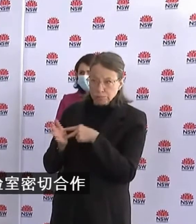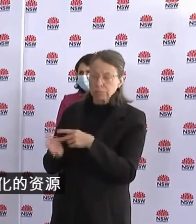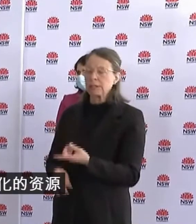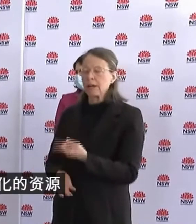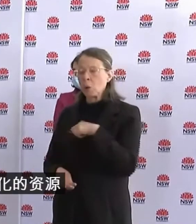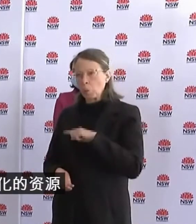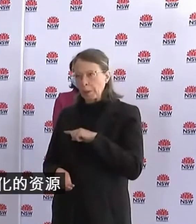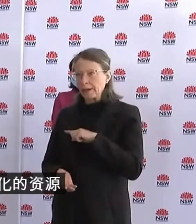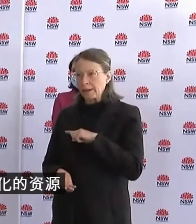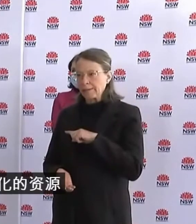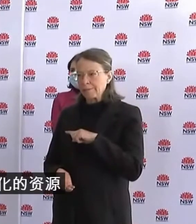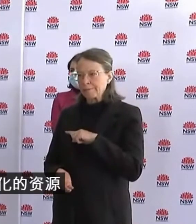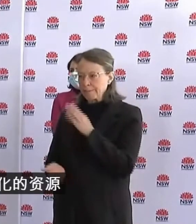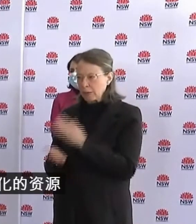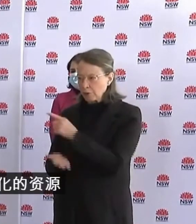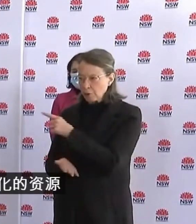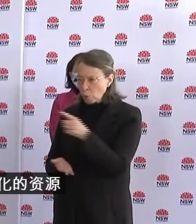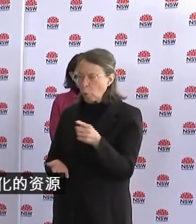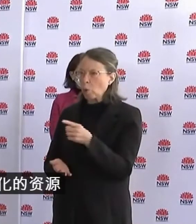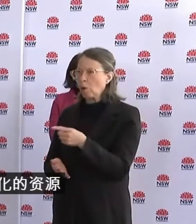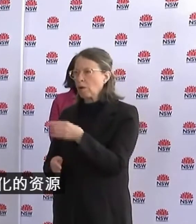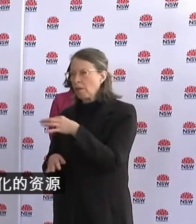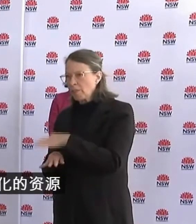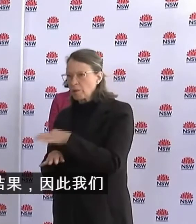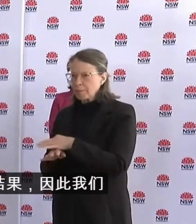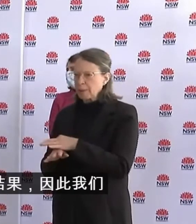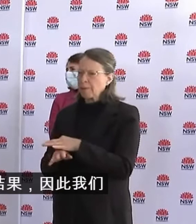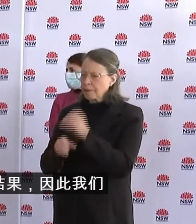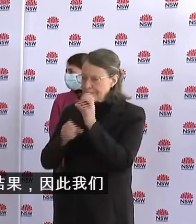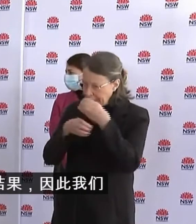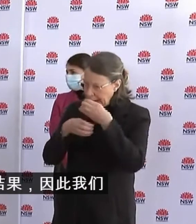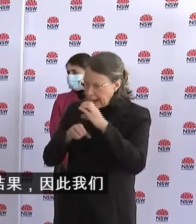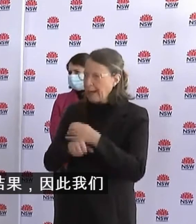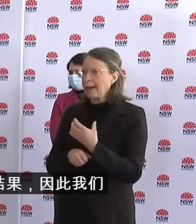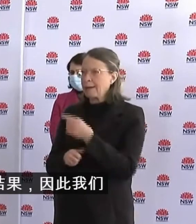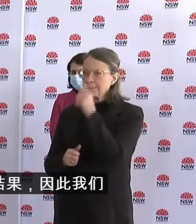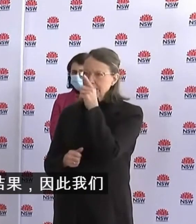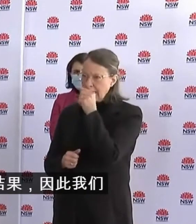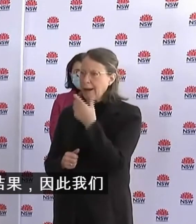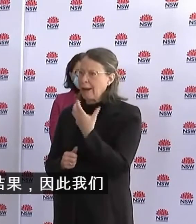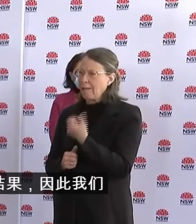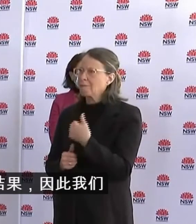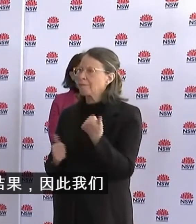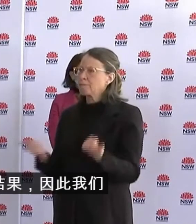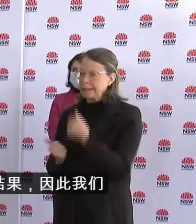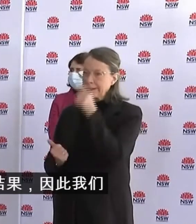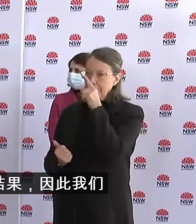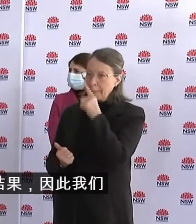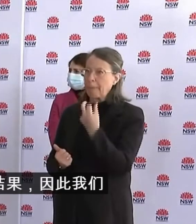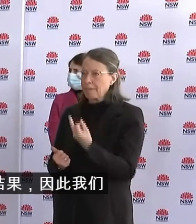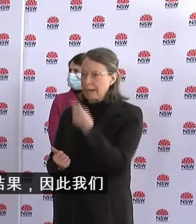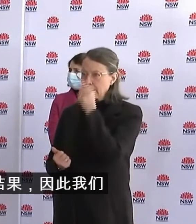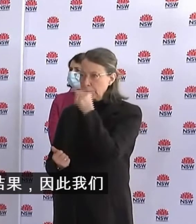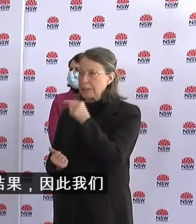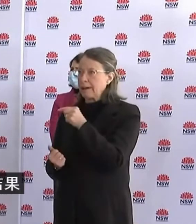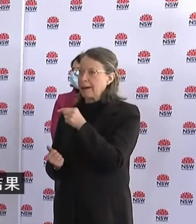private, to ensure that we've got maximised resources there to get test results as soon as possible. Positive results are